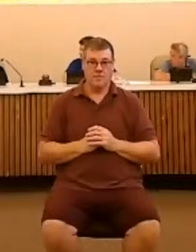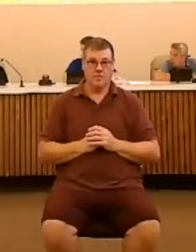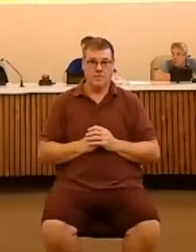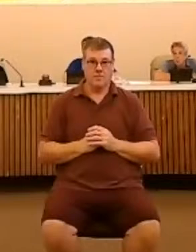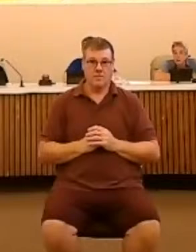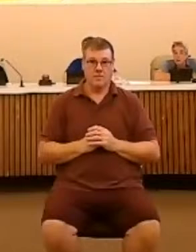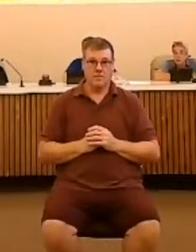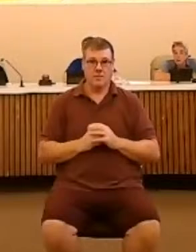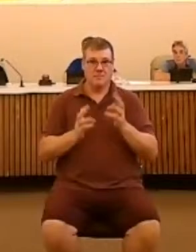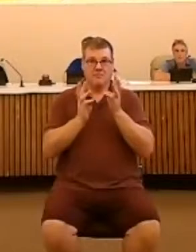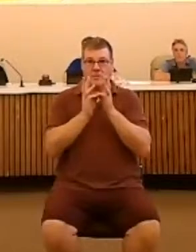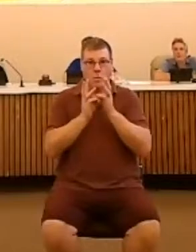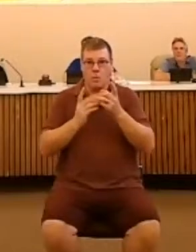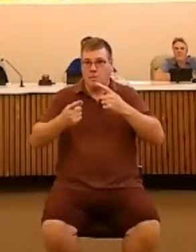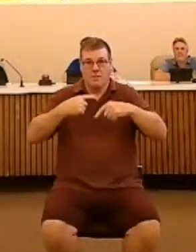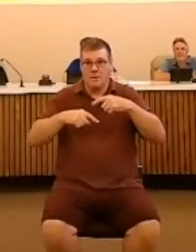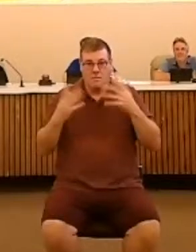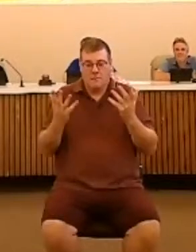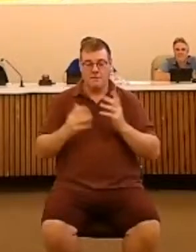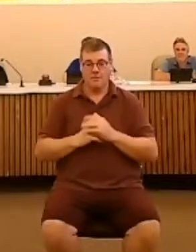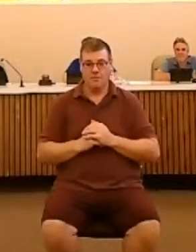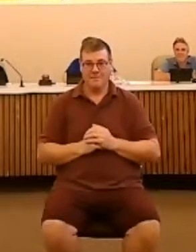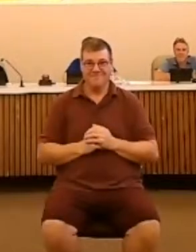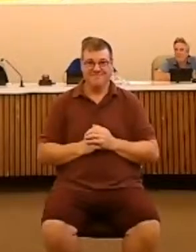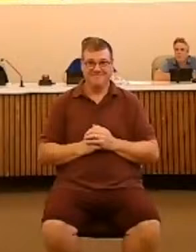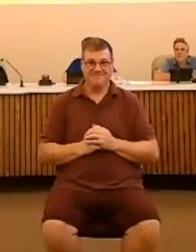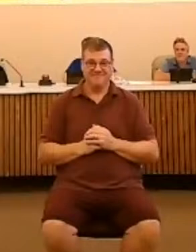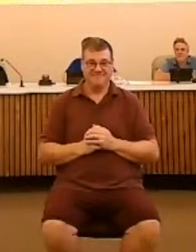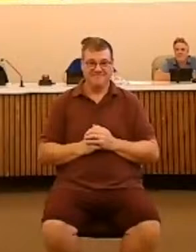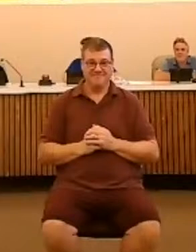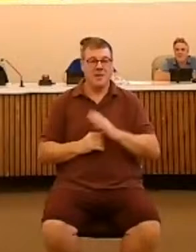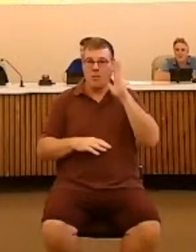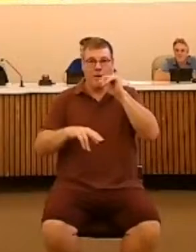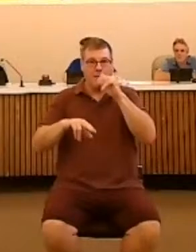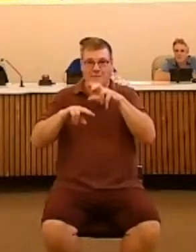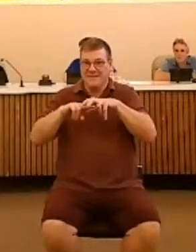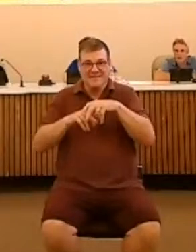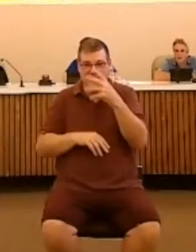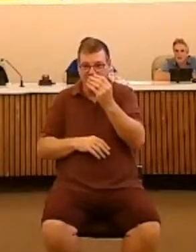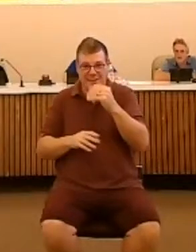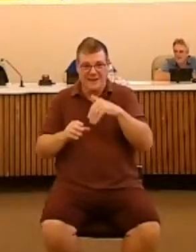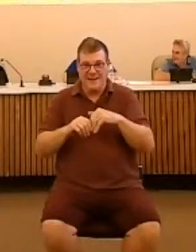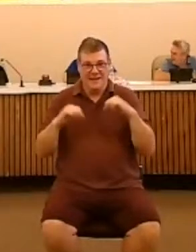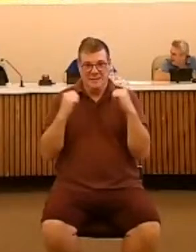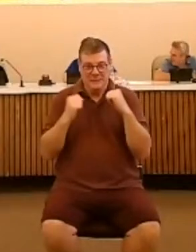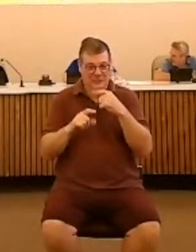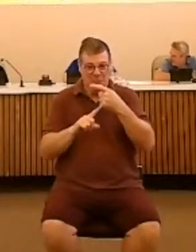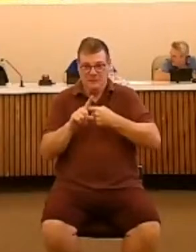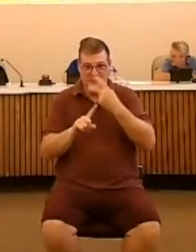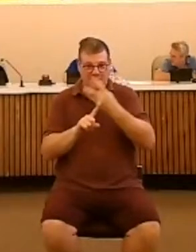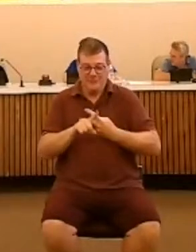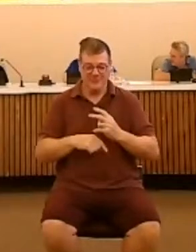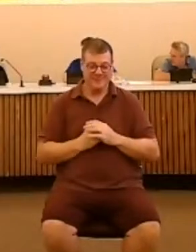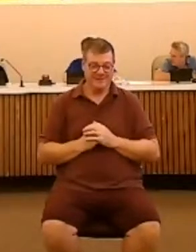Yeah, winter's coming, so I guess we're gonna That's wait right. till spring. Yeah. You won't be sitting outside in a month or two.